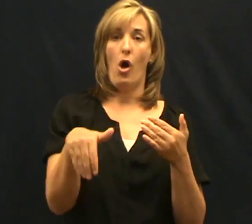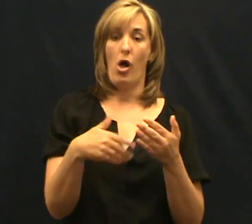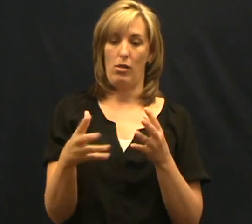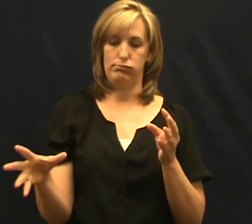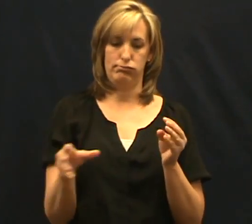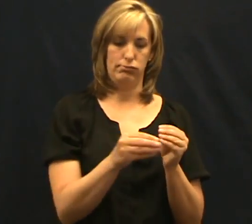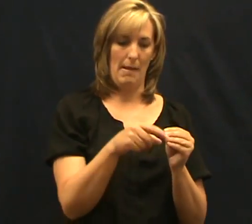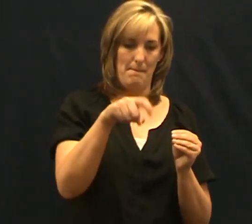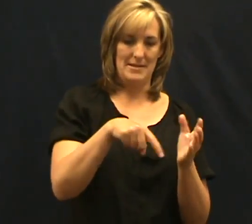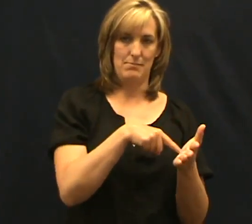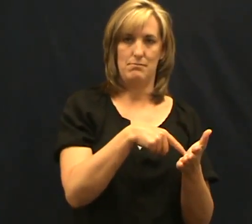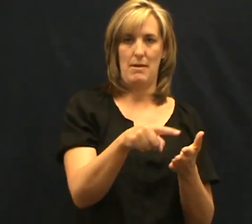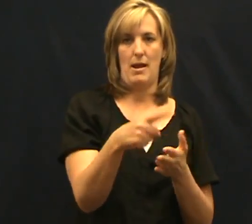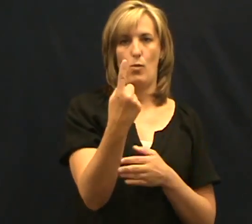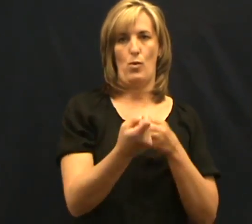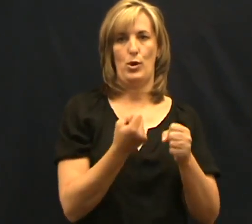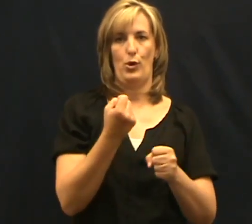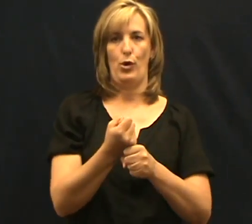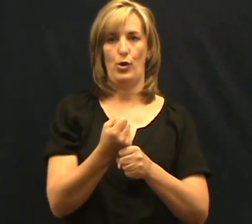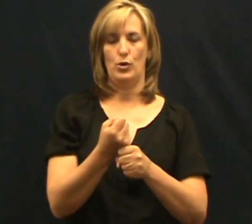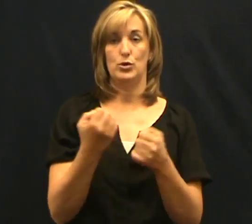a year. So our total current liabilities are